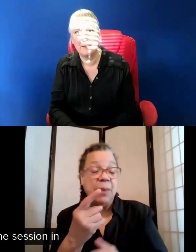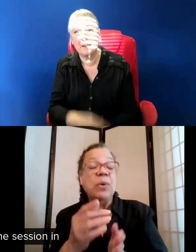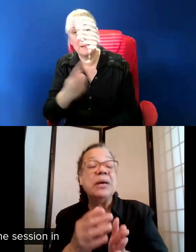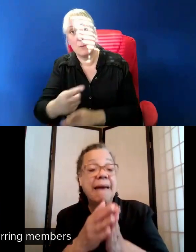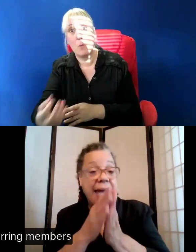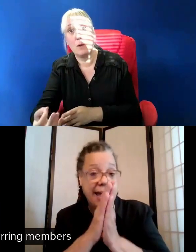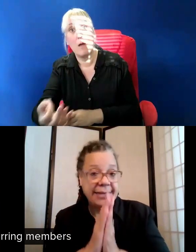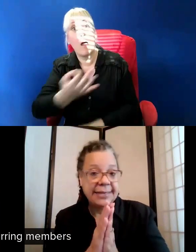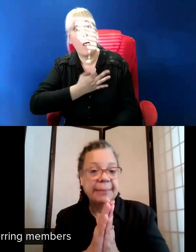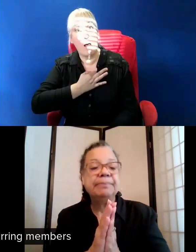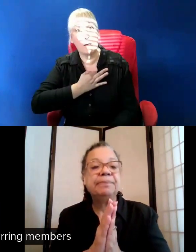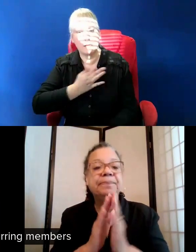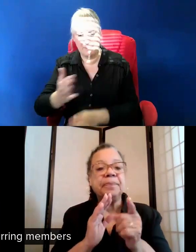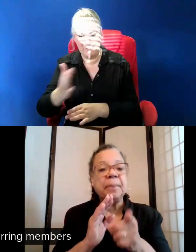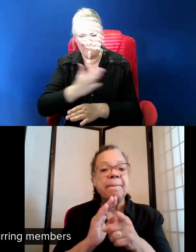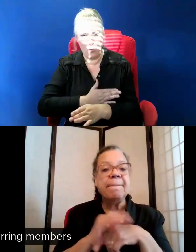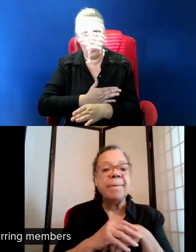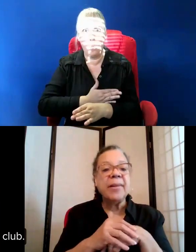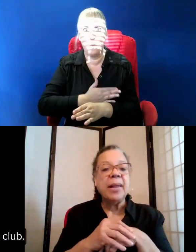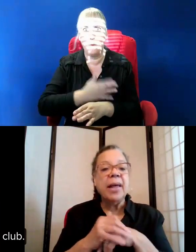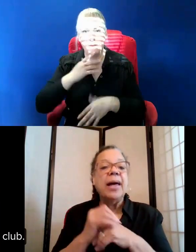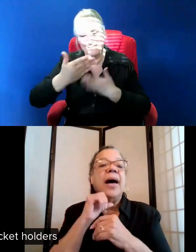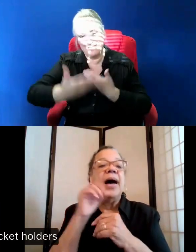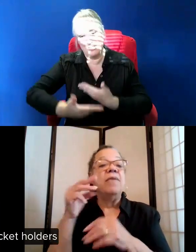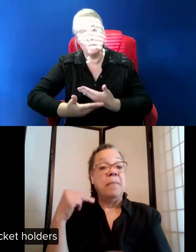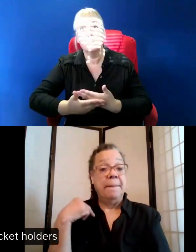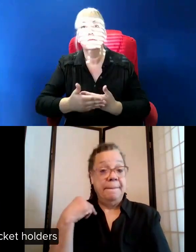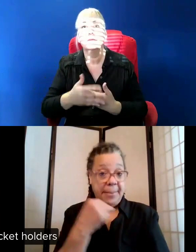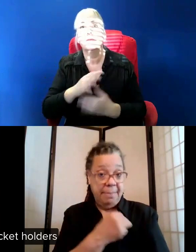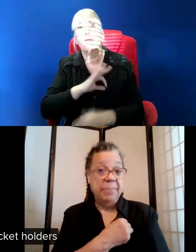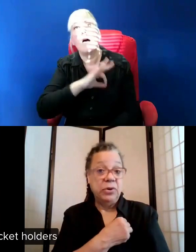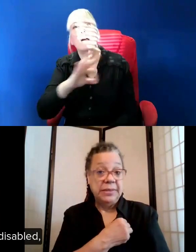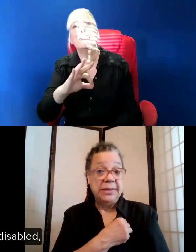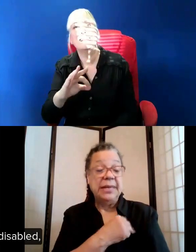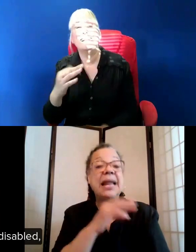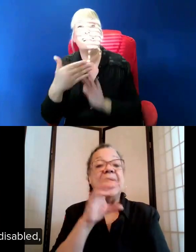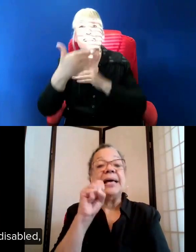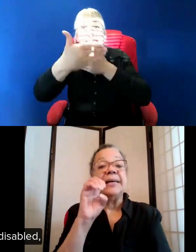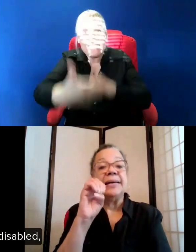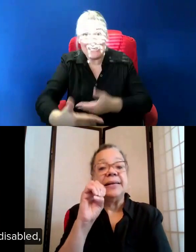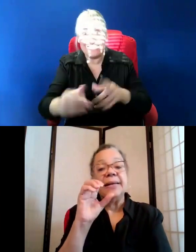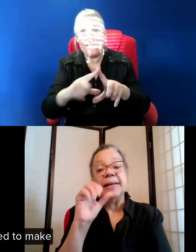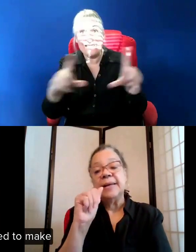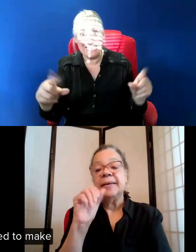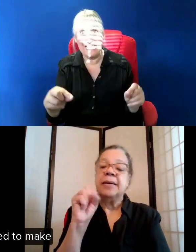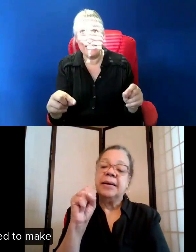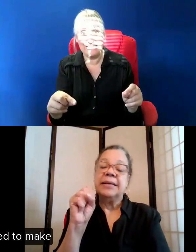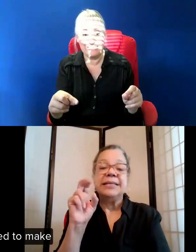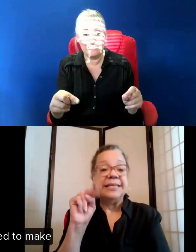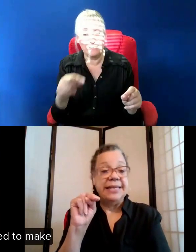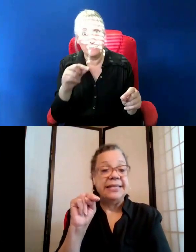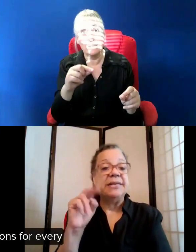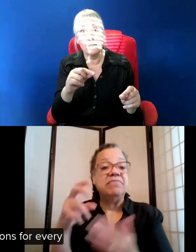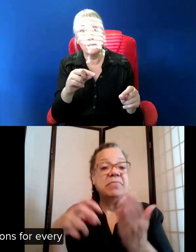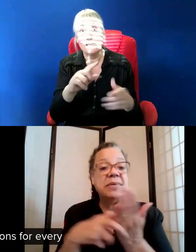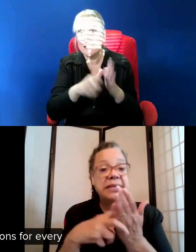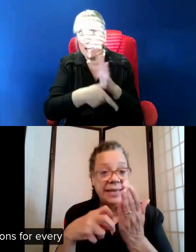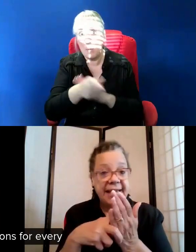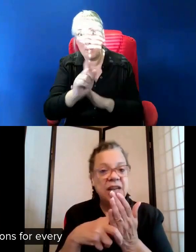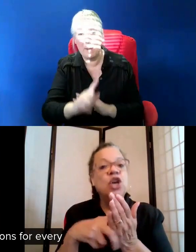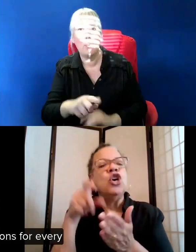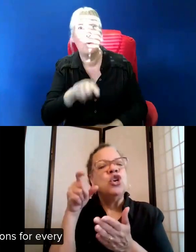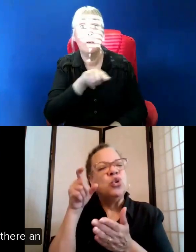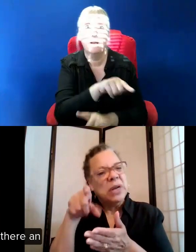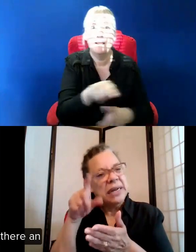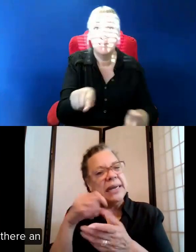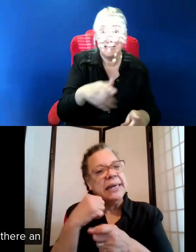session, in terms of reoccurring members of the club, so season ticket holders who are disabled, do they need to make accommodations